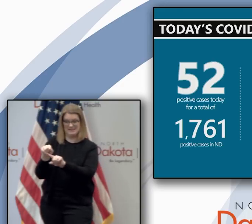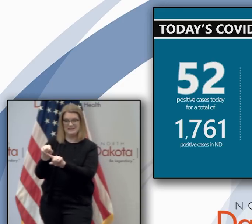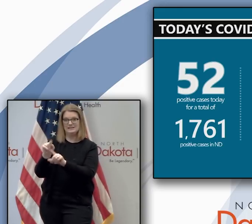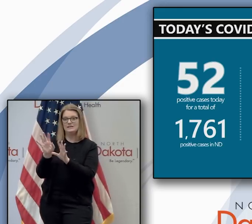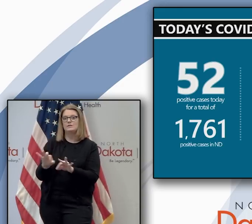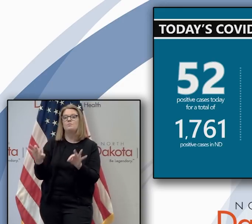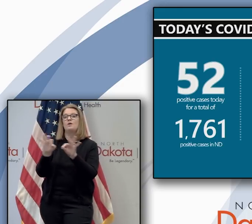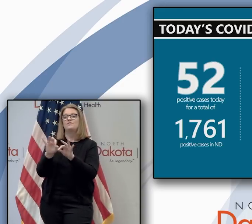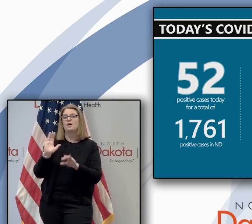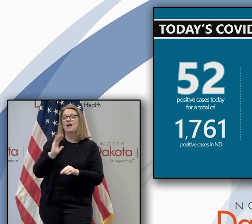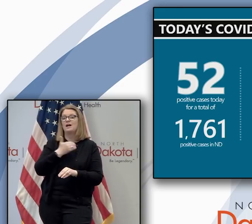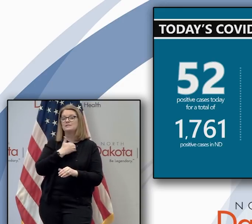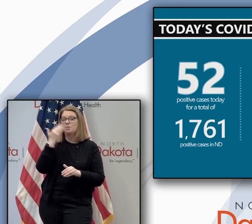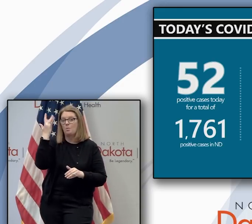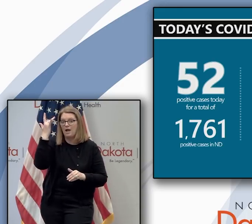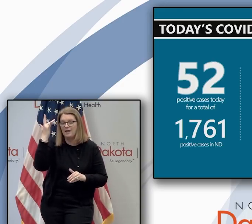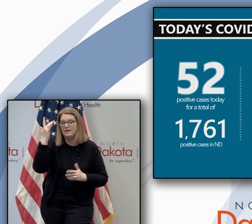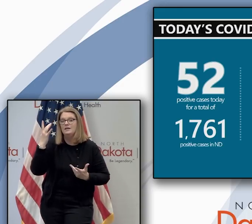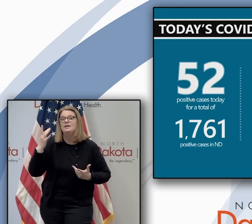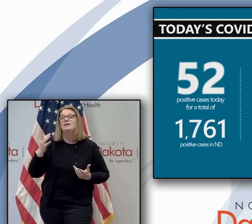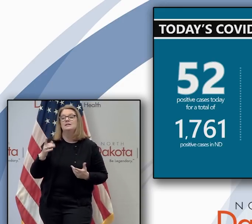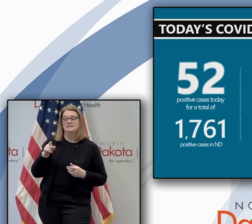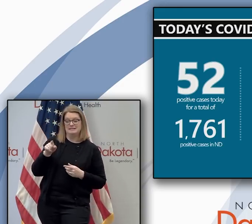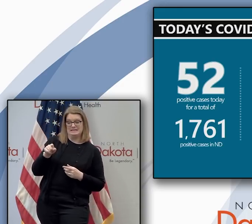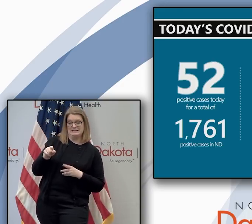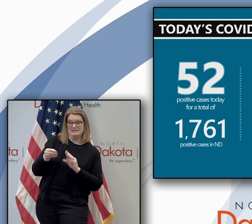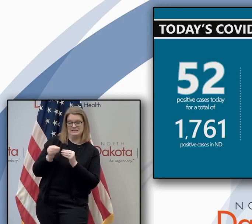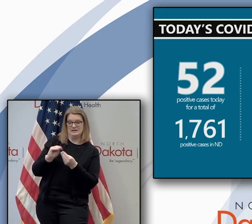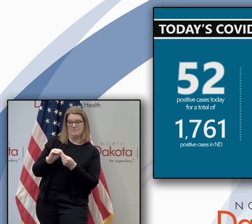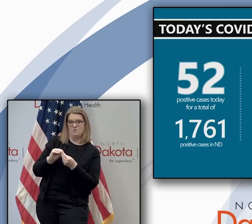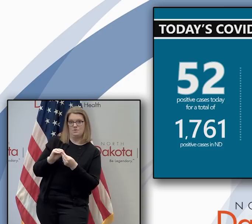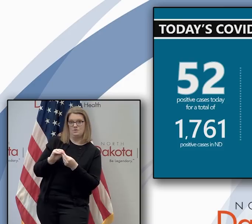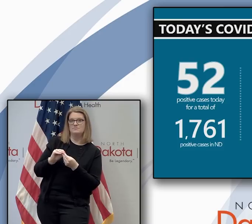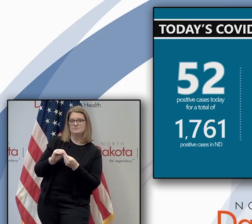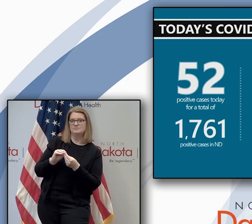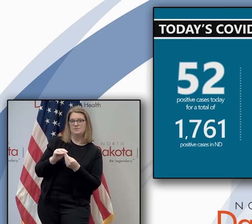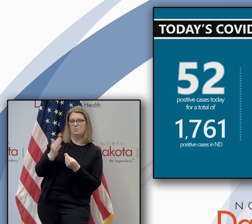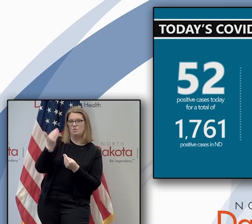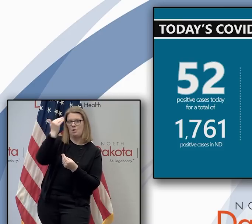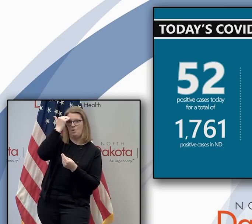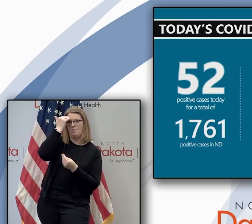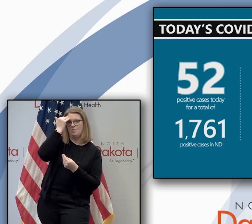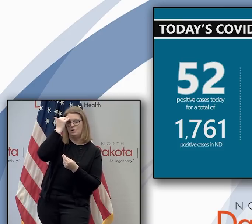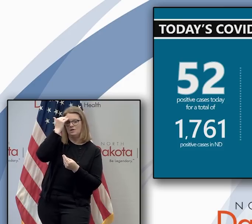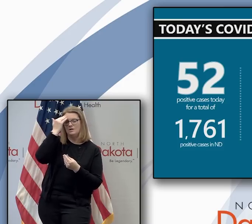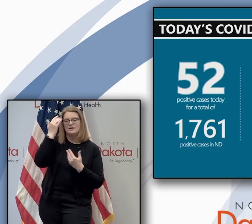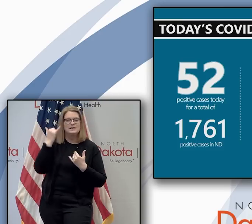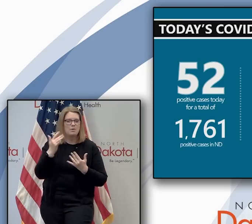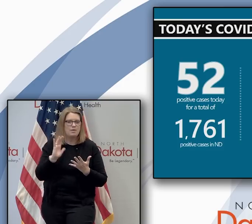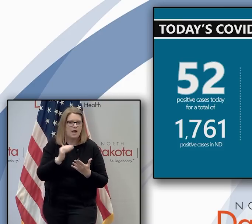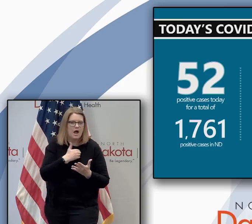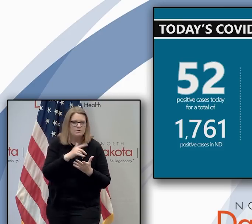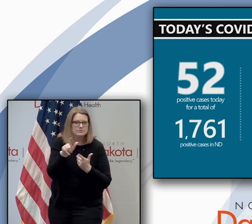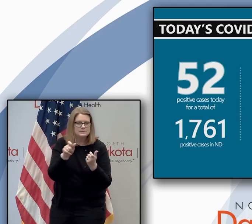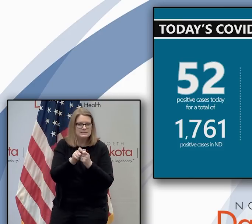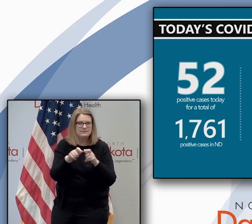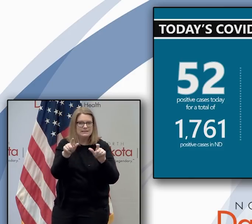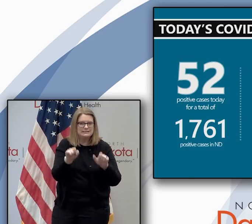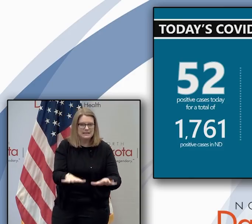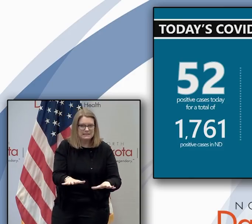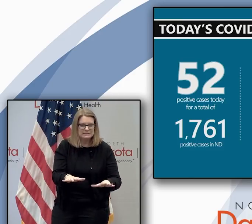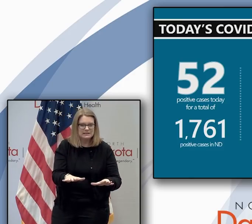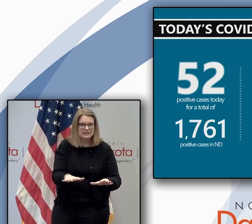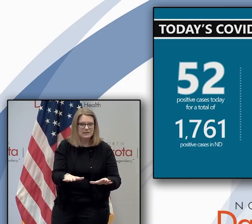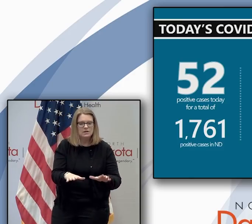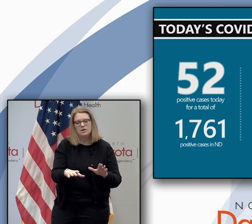state, because that is a number that helps us know, because we are, with our targeted testing that we're doing, when